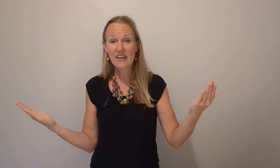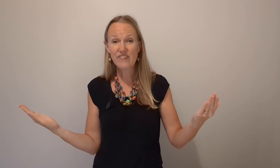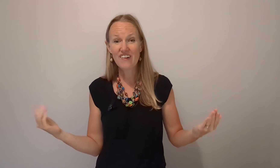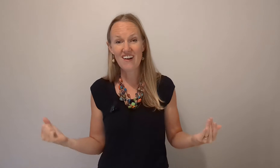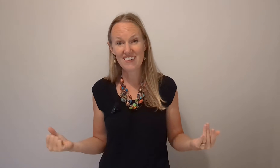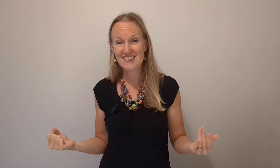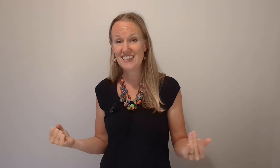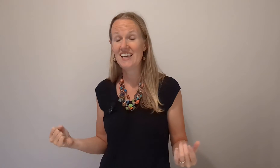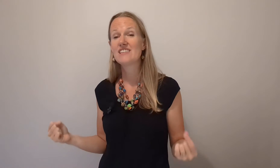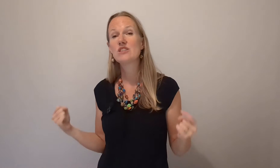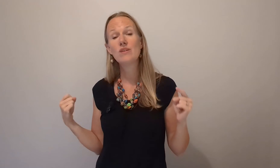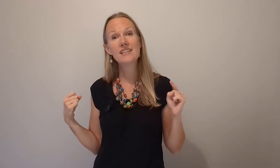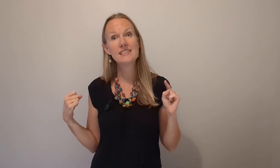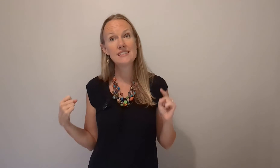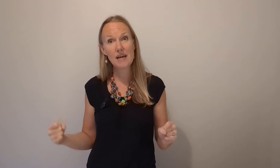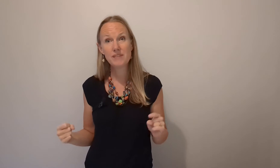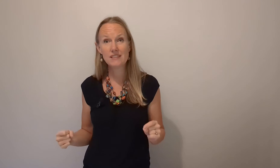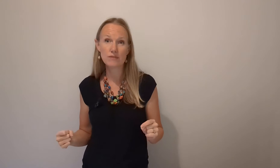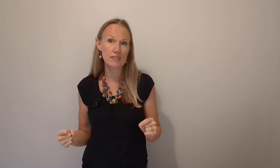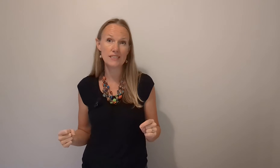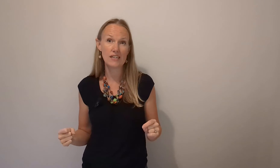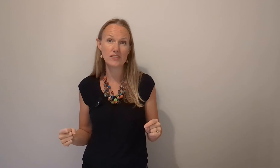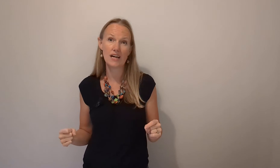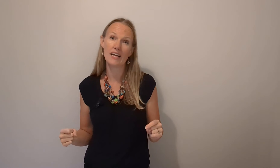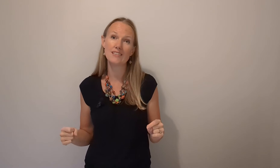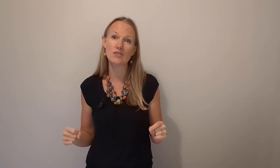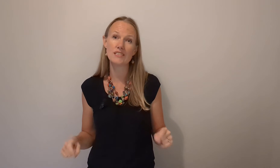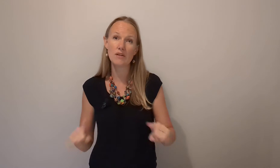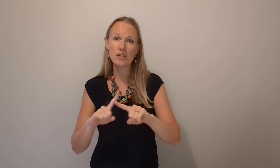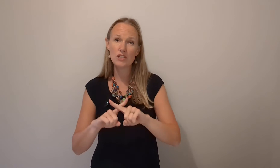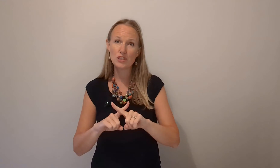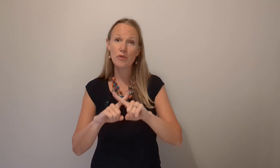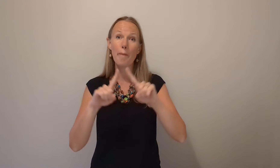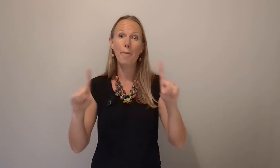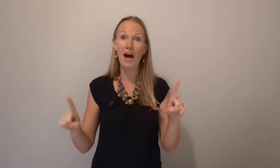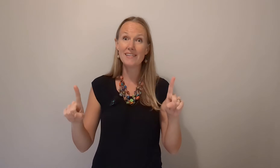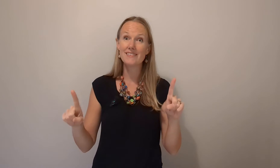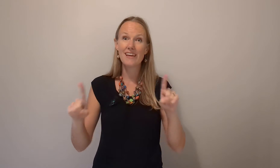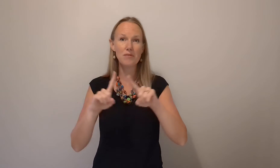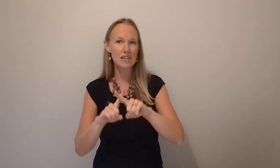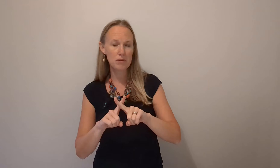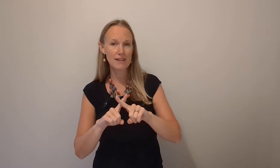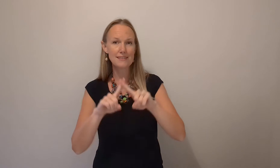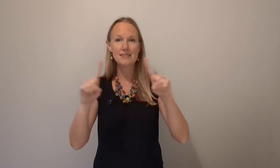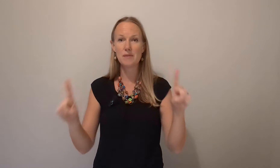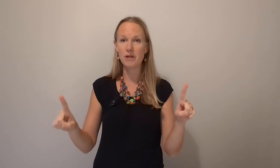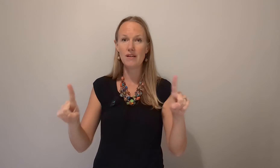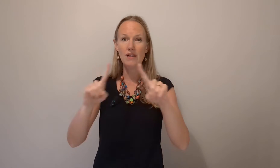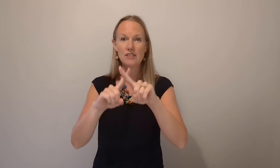Except for a heart singing. So except is a really tough sign. So instead we're going to do but. Okay, we're keeping it nice and simple. So